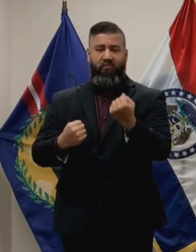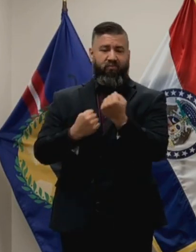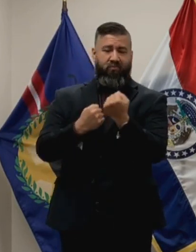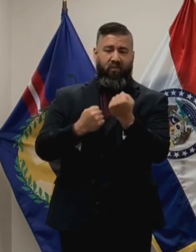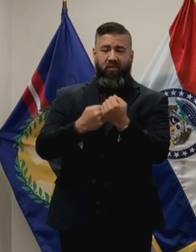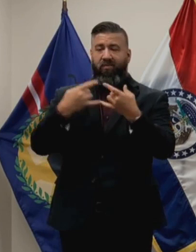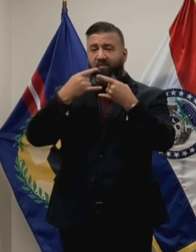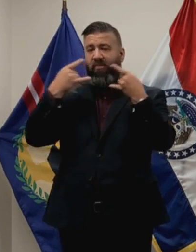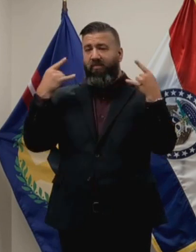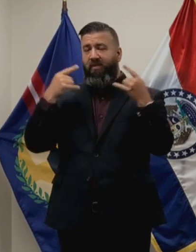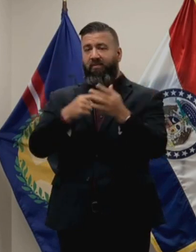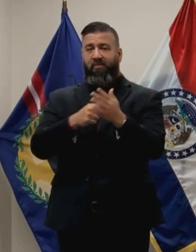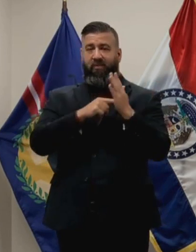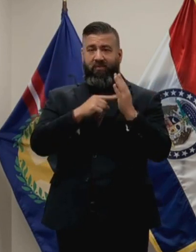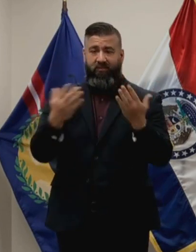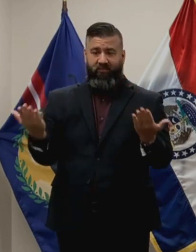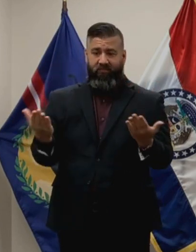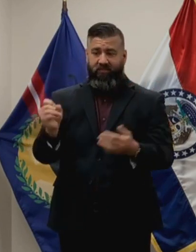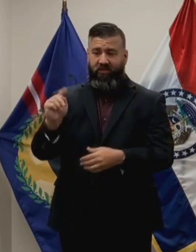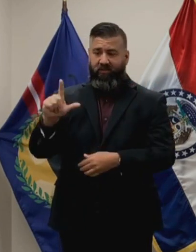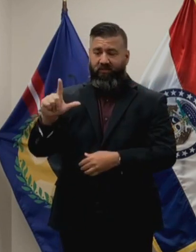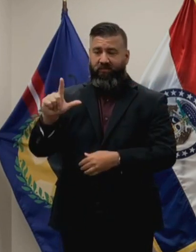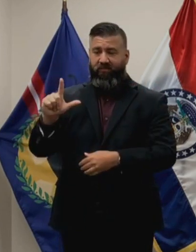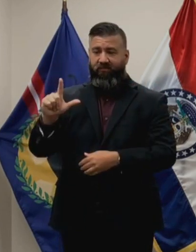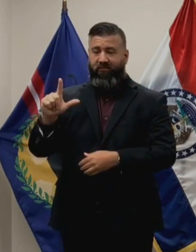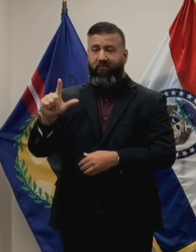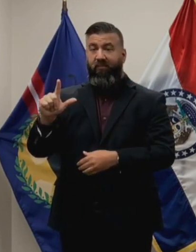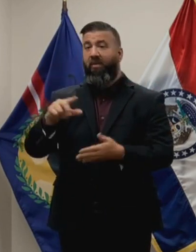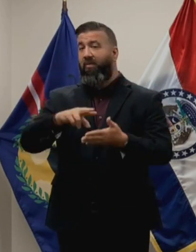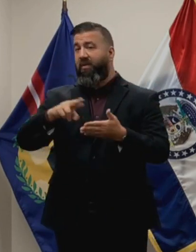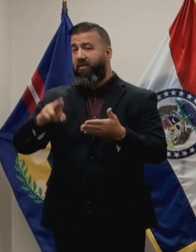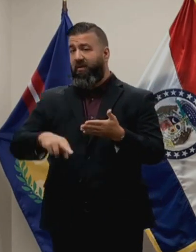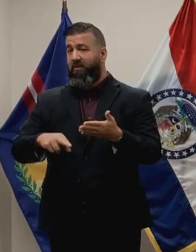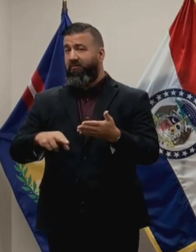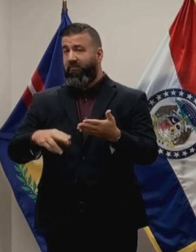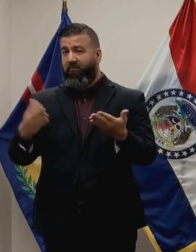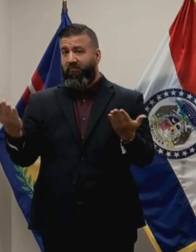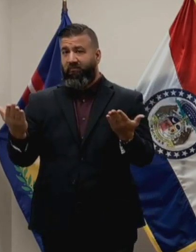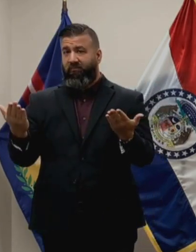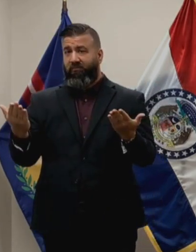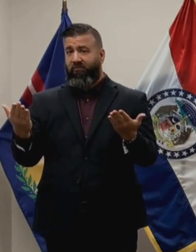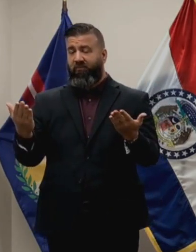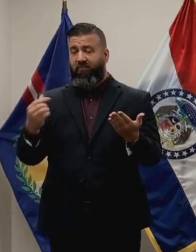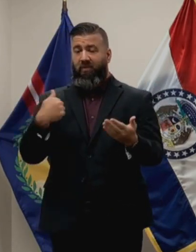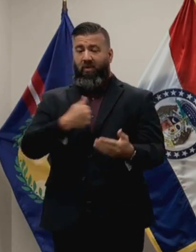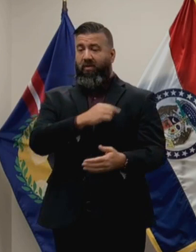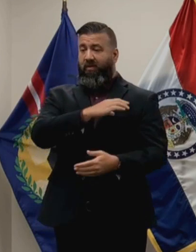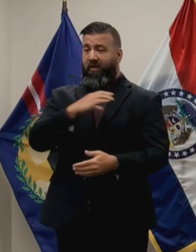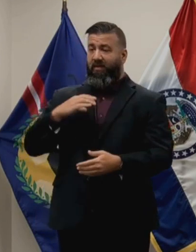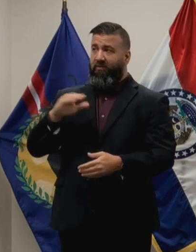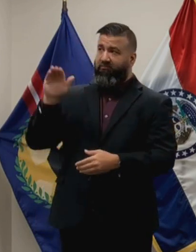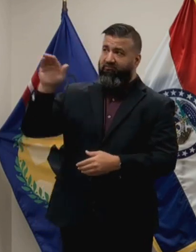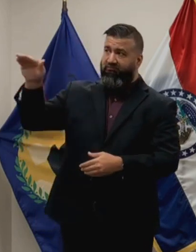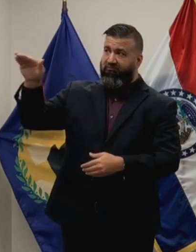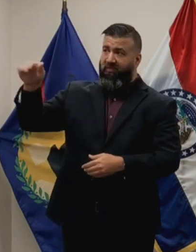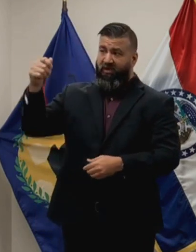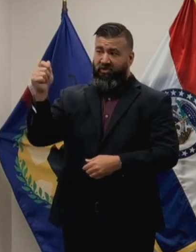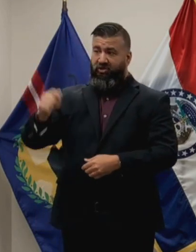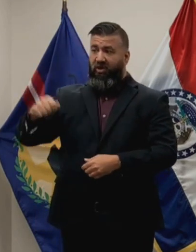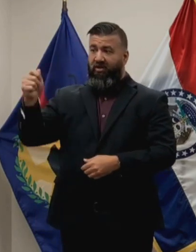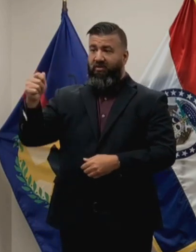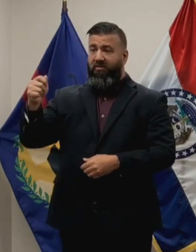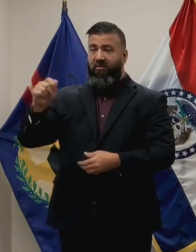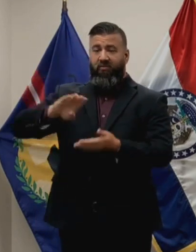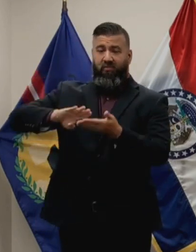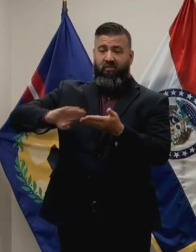County. As a result, the county's legal counsel has asked a judge to lift the preliminary injunction on the